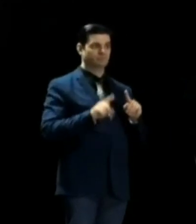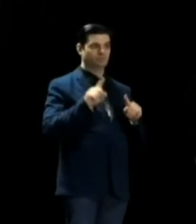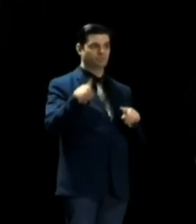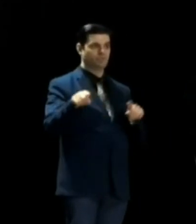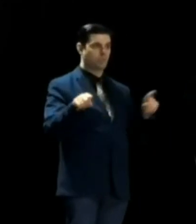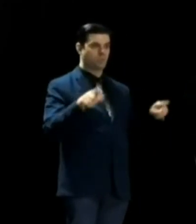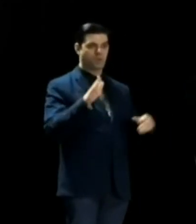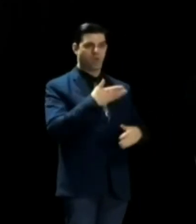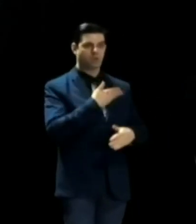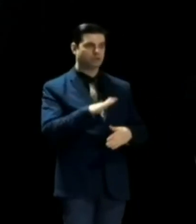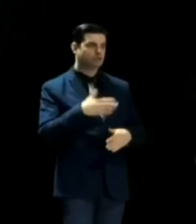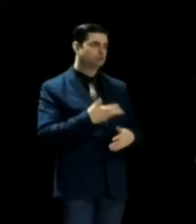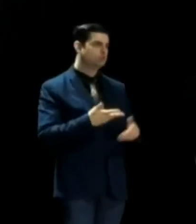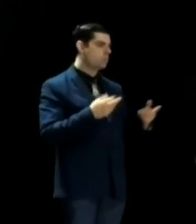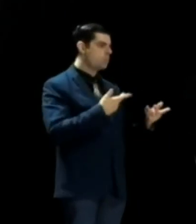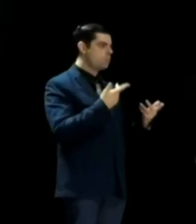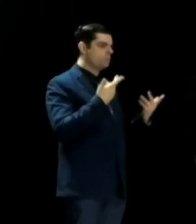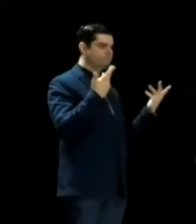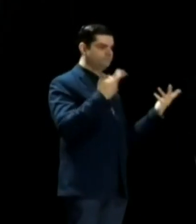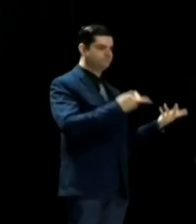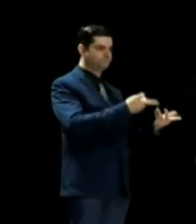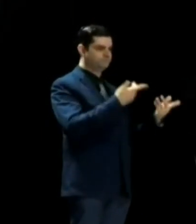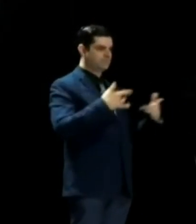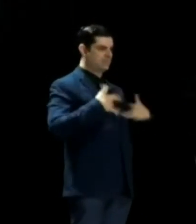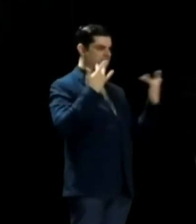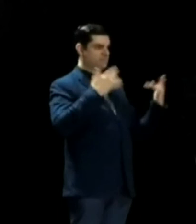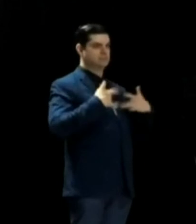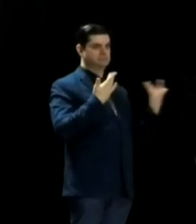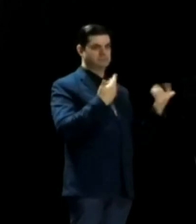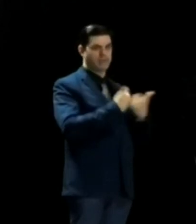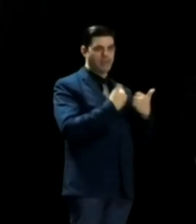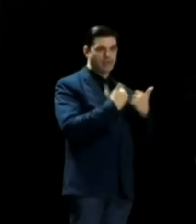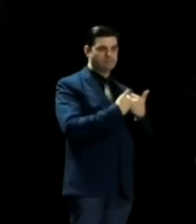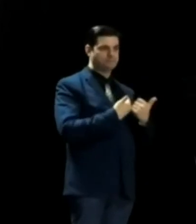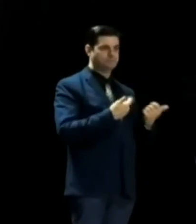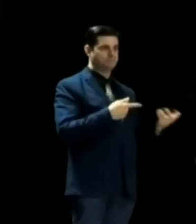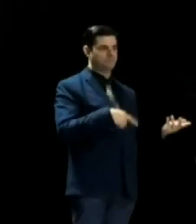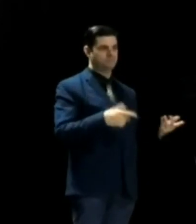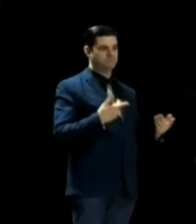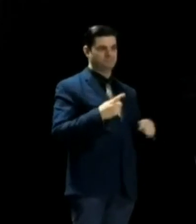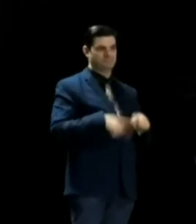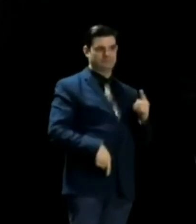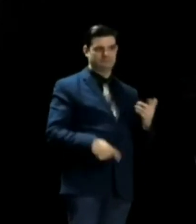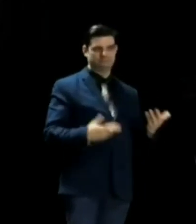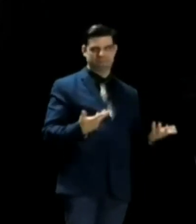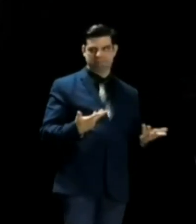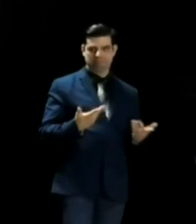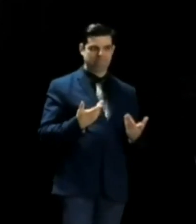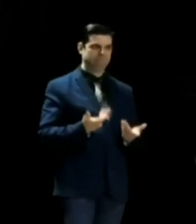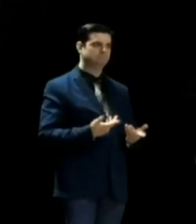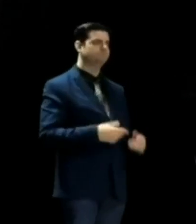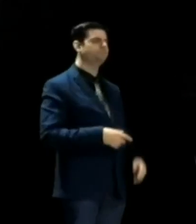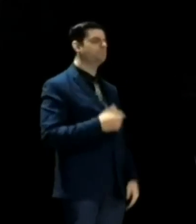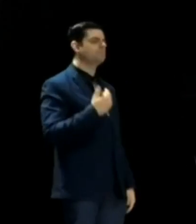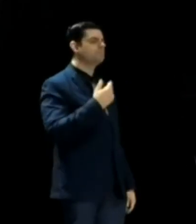Yeah, I think these are all things that may be post-COVID